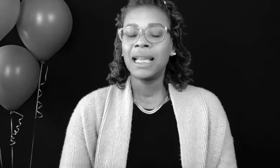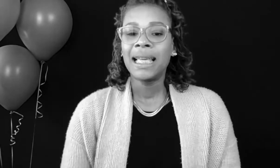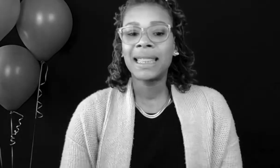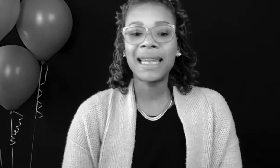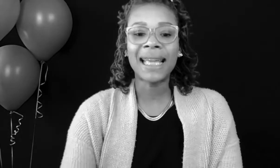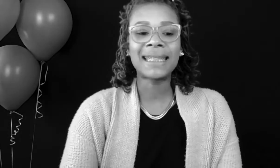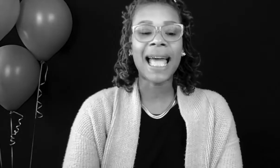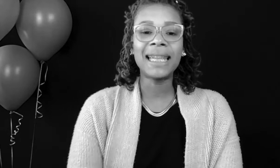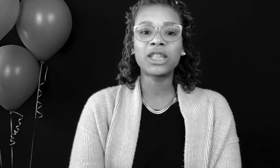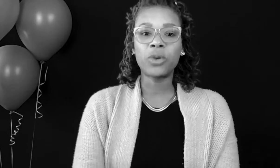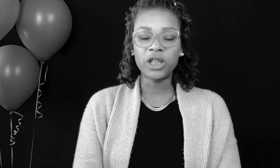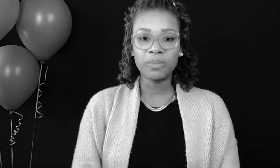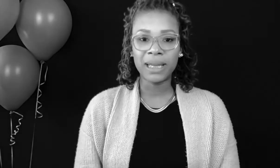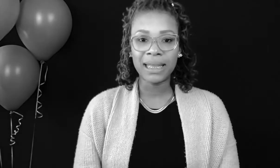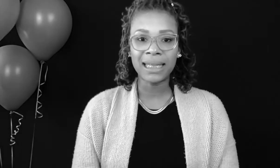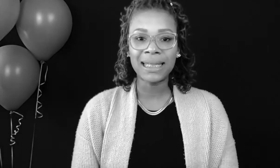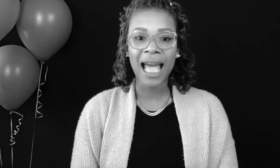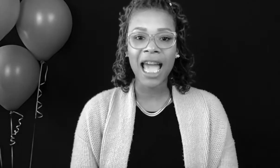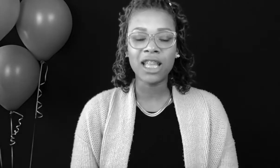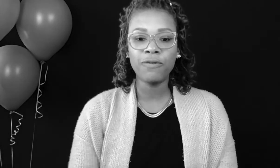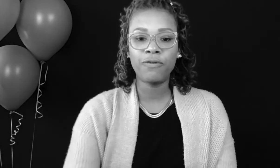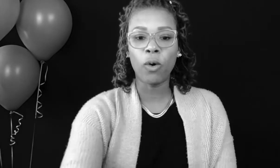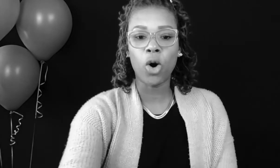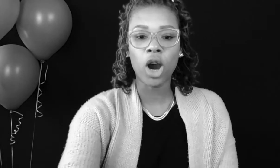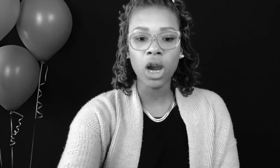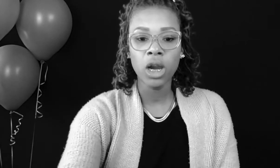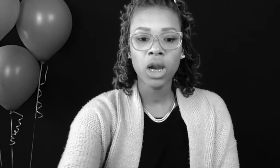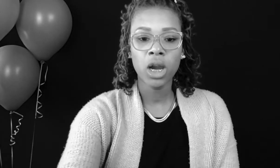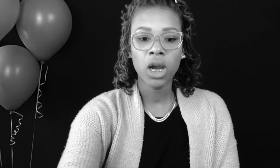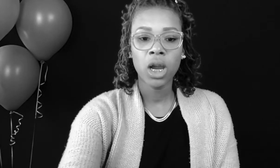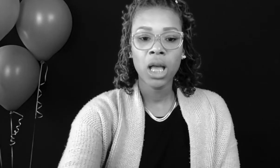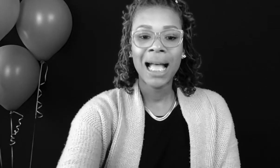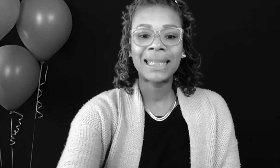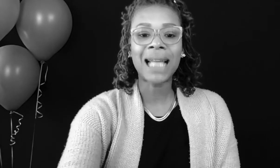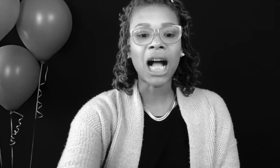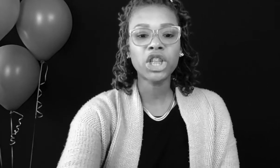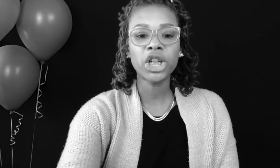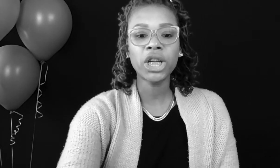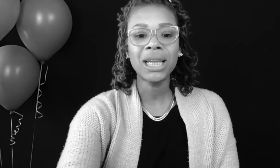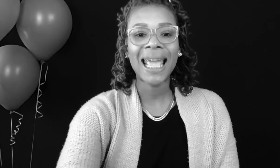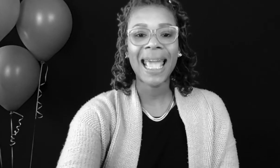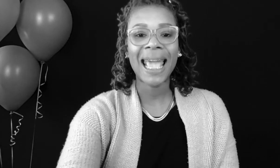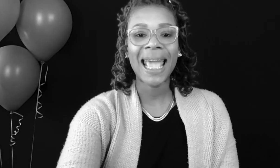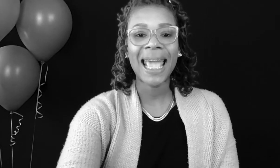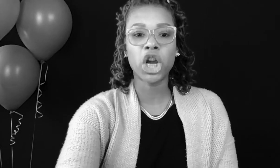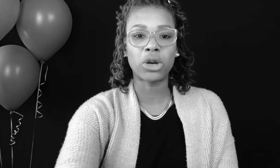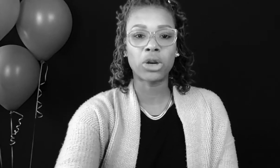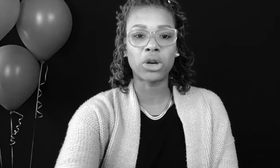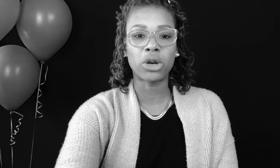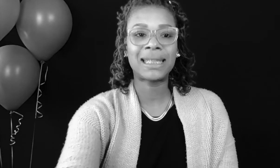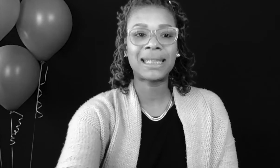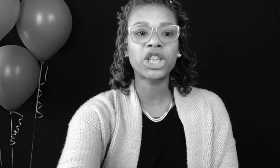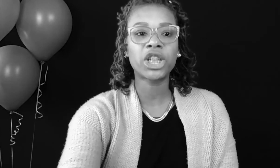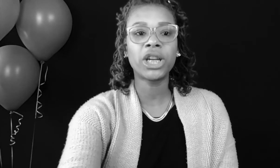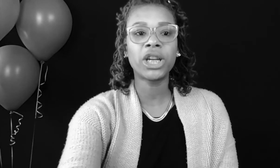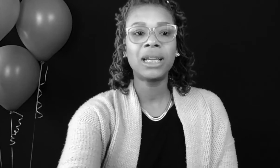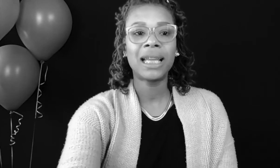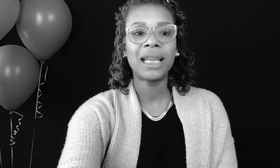The next sign is going to be the sign for doctor and nurse. Doctor